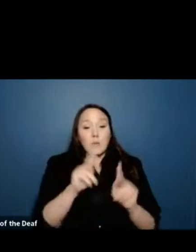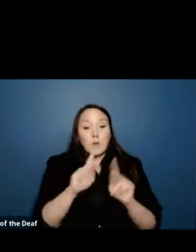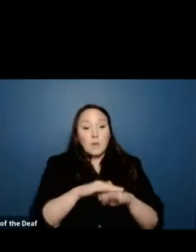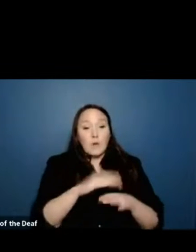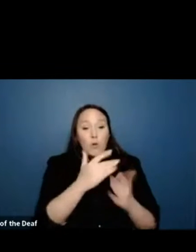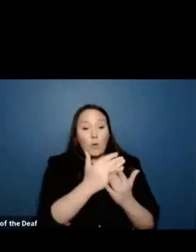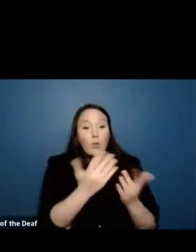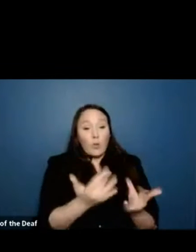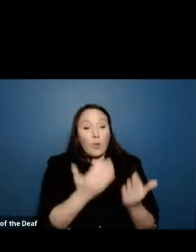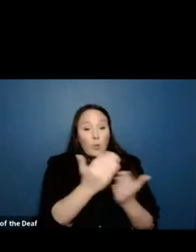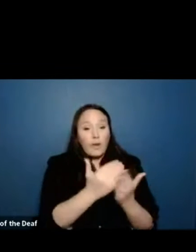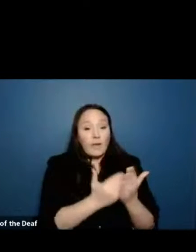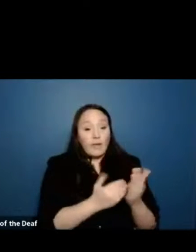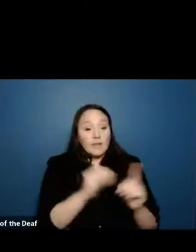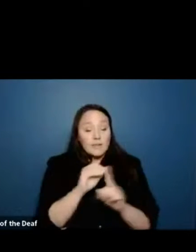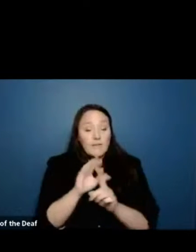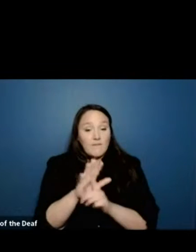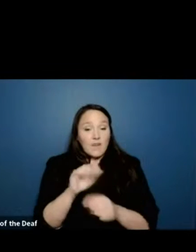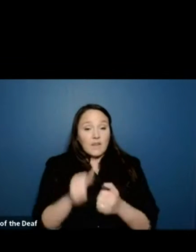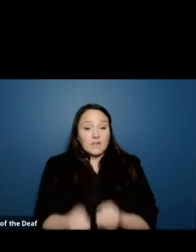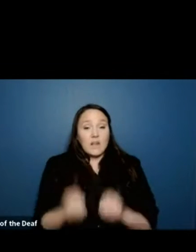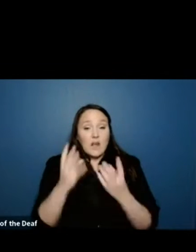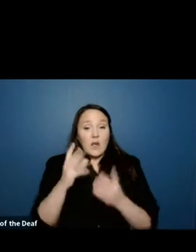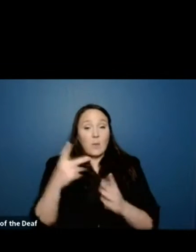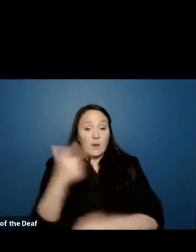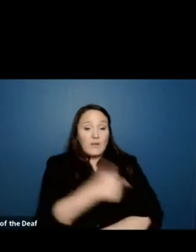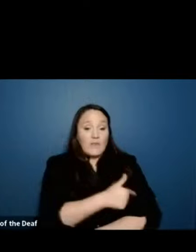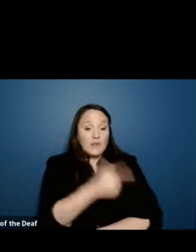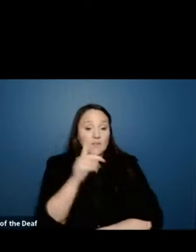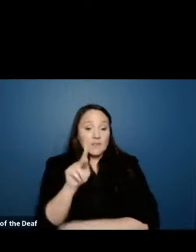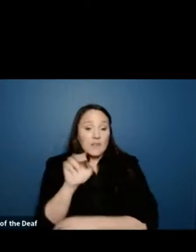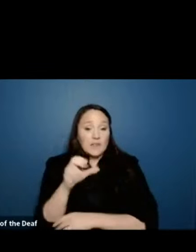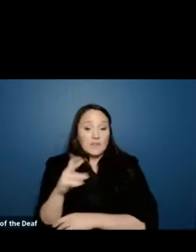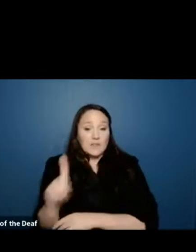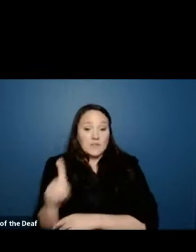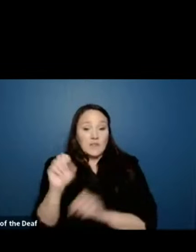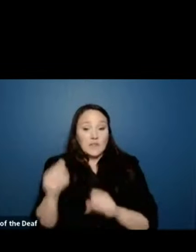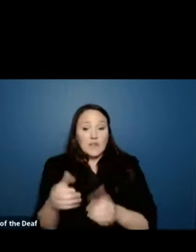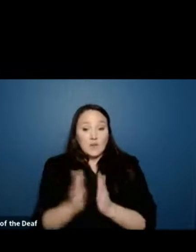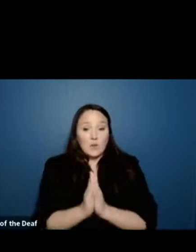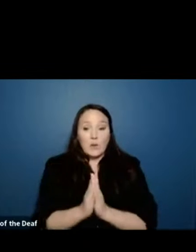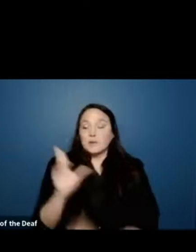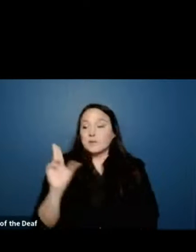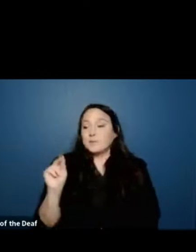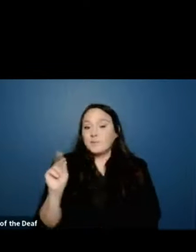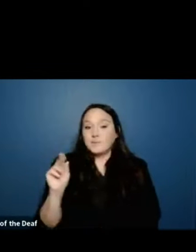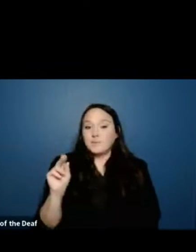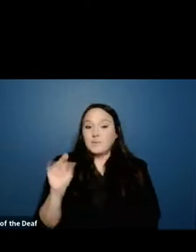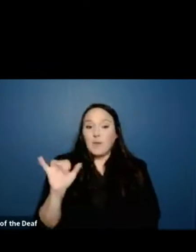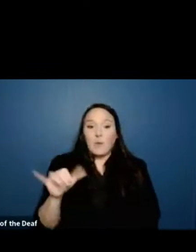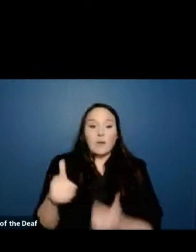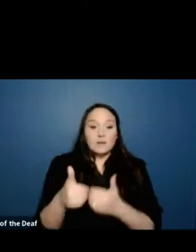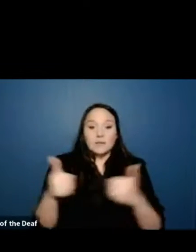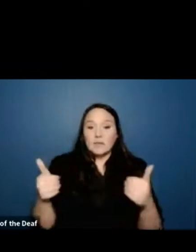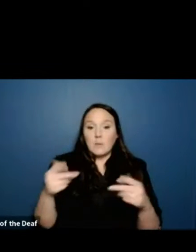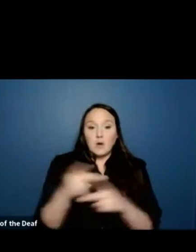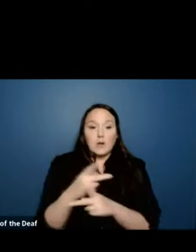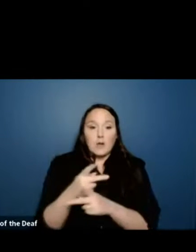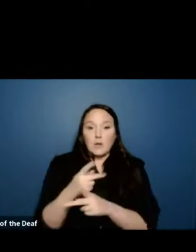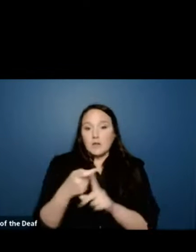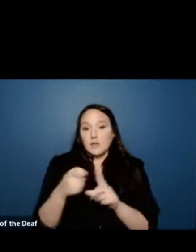for vaccine have any effect on the number of vaccines KCHD can request? It does not. That's a completely separate calculation from the